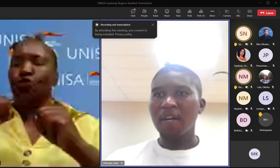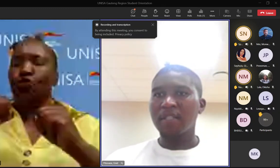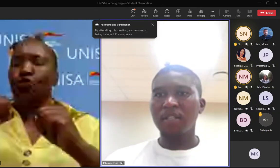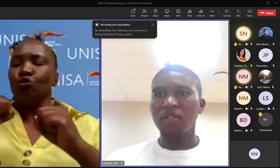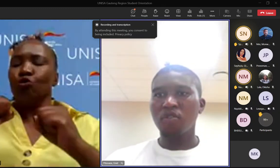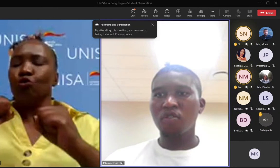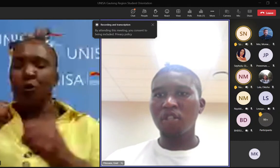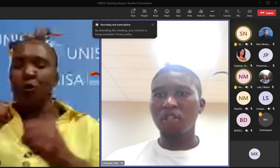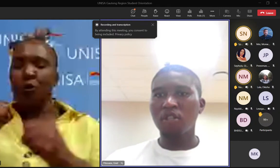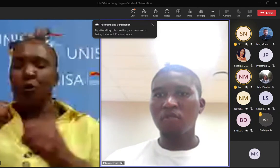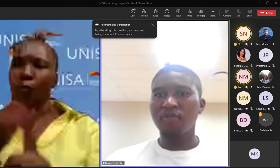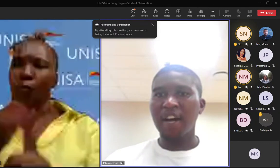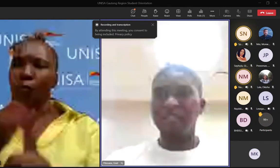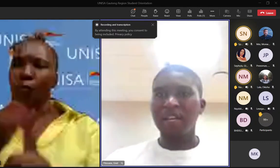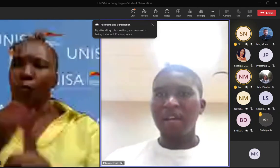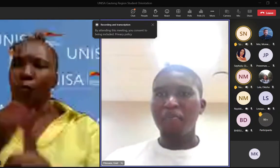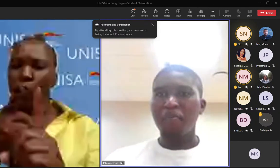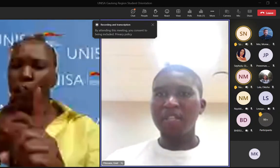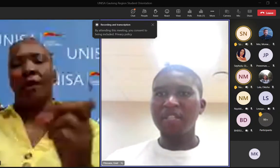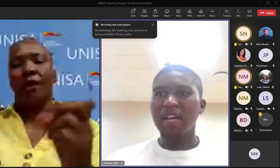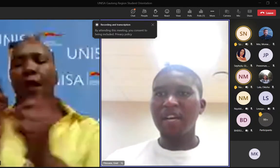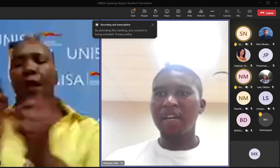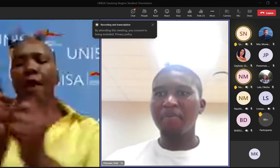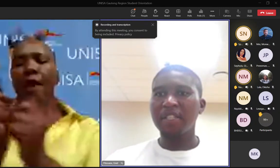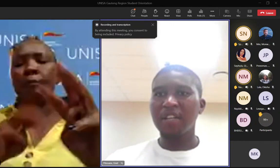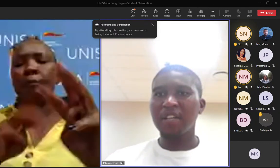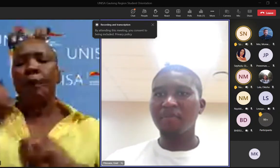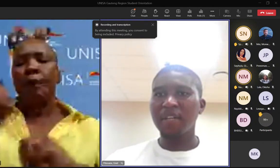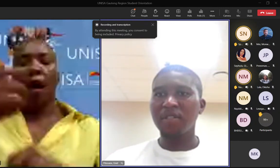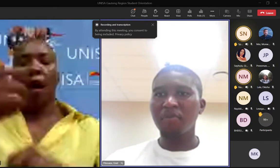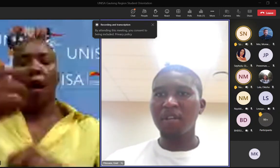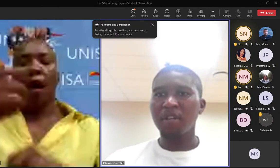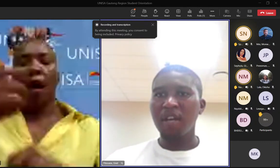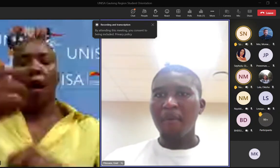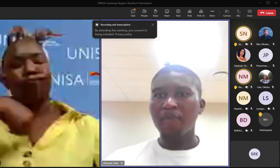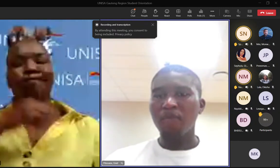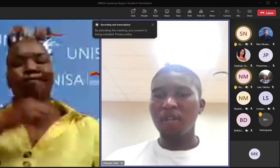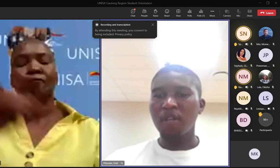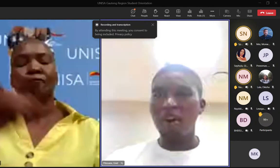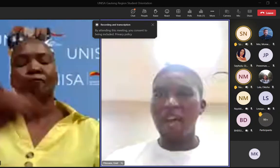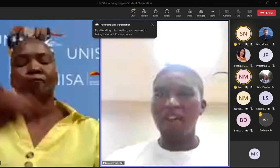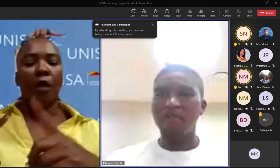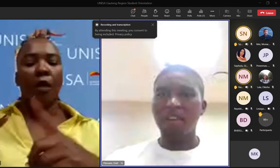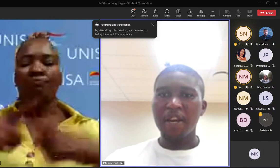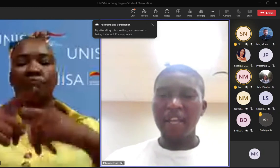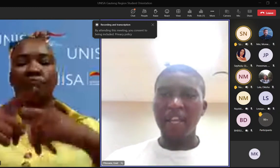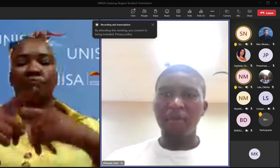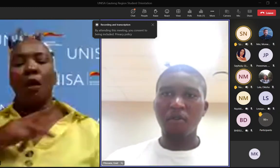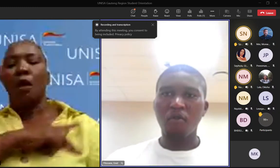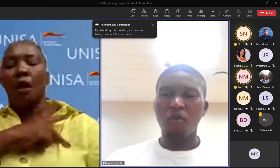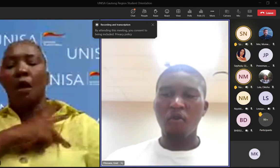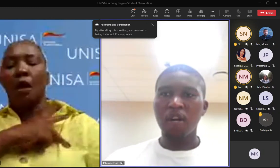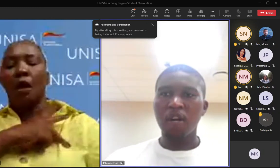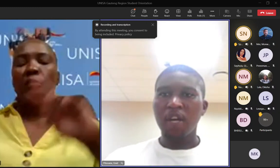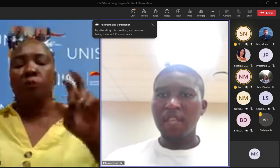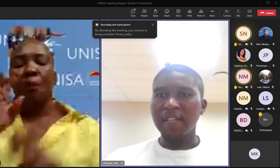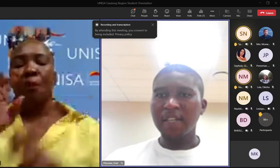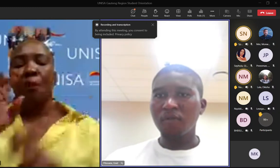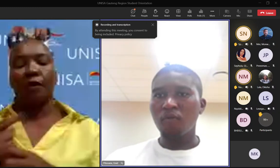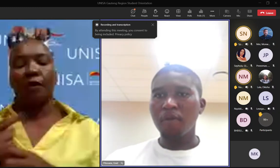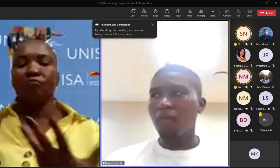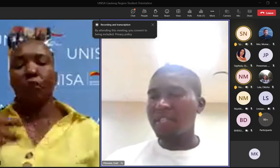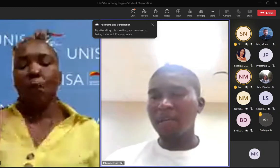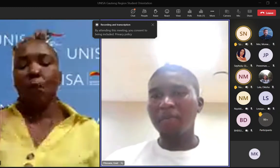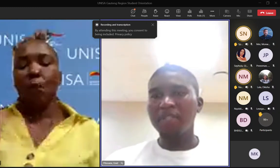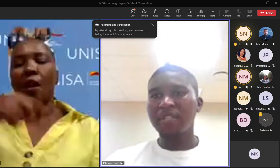that ours is not to fight personal matters of management but we all have an aim and